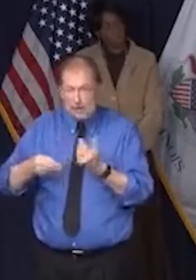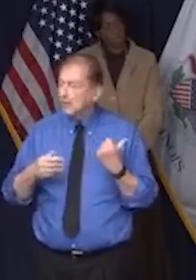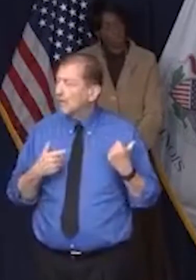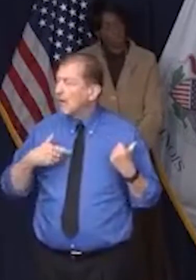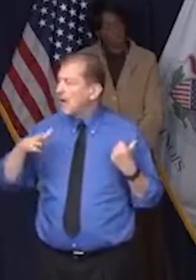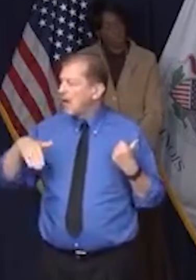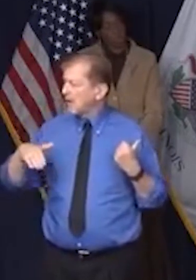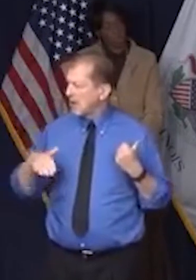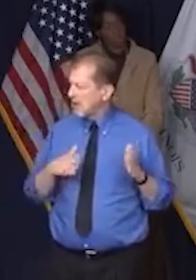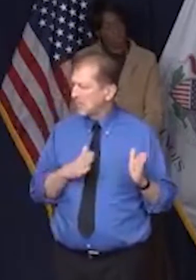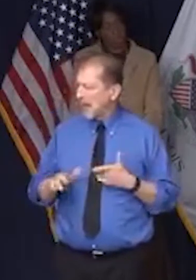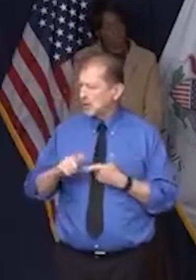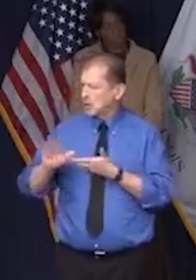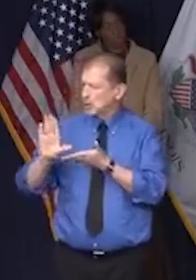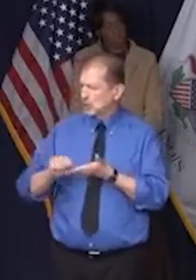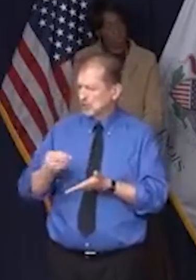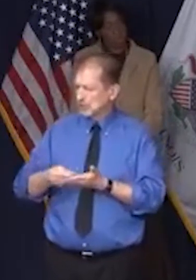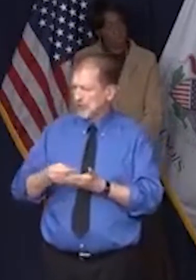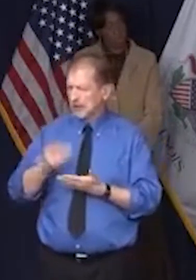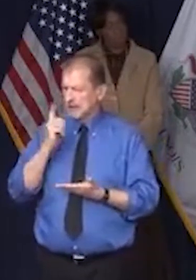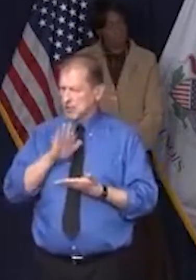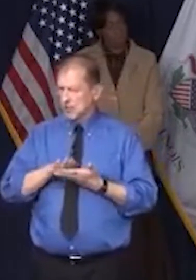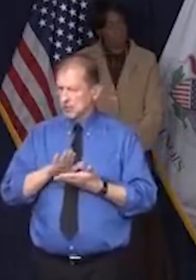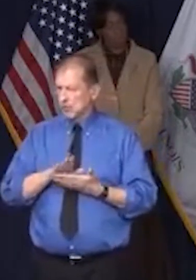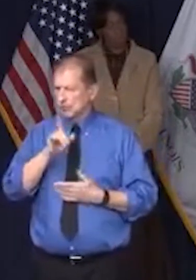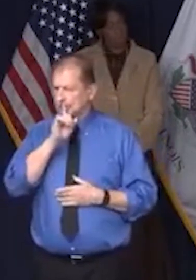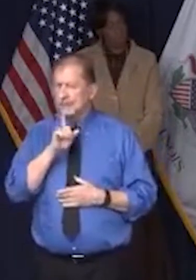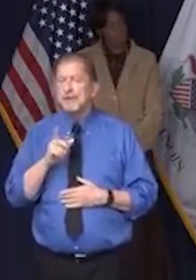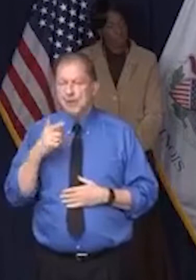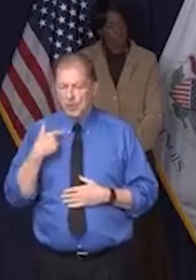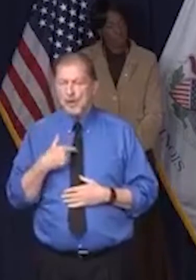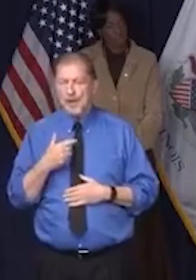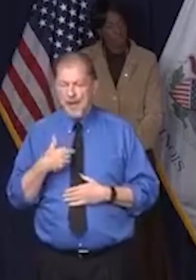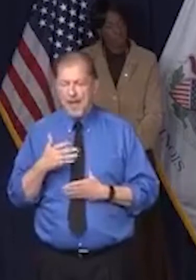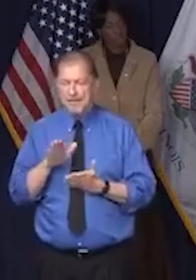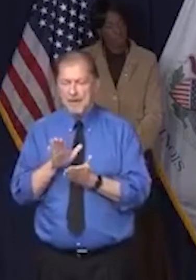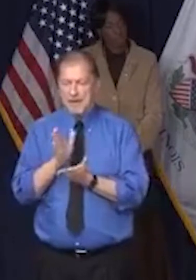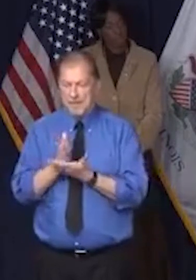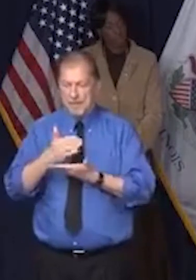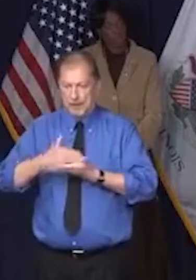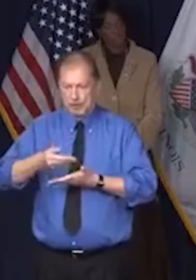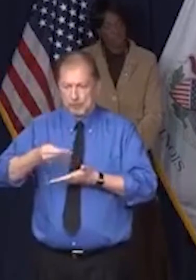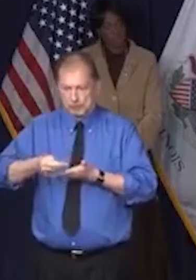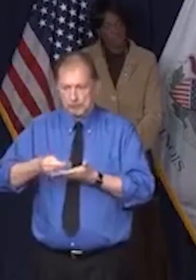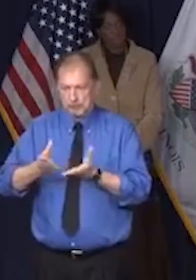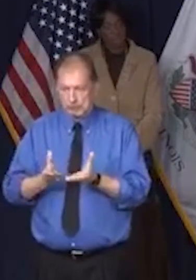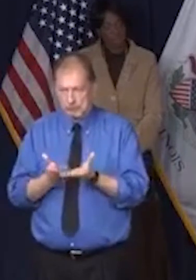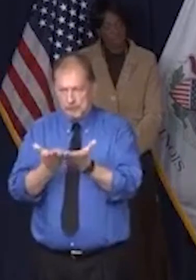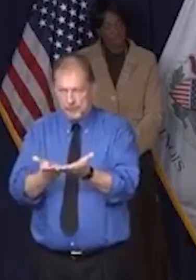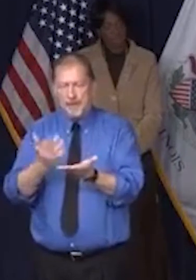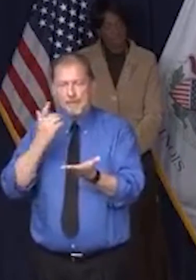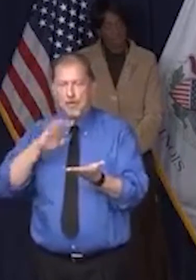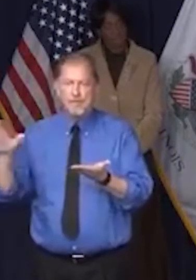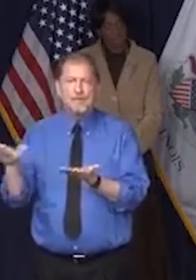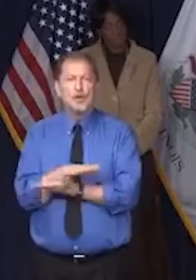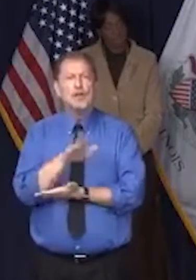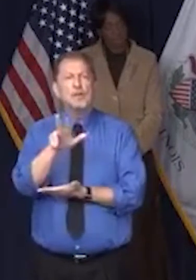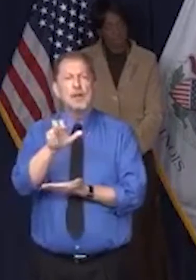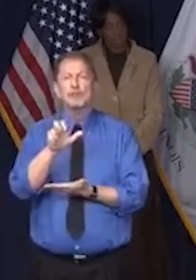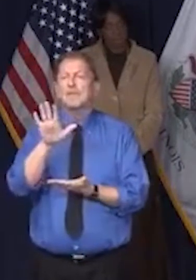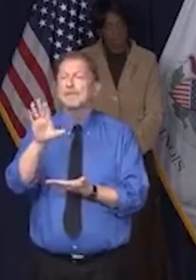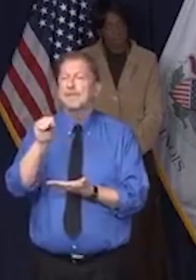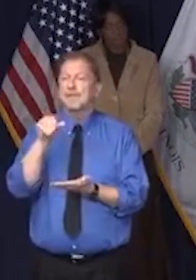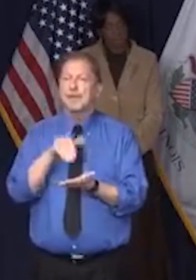just to be clear. As you know, we put forward a budget that would have fully funded the $350 million